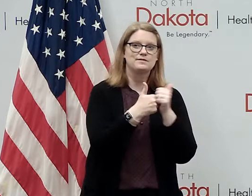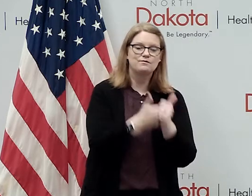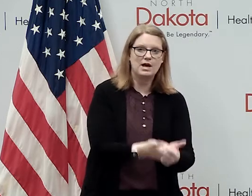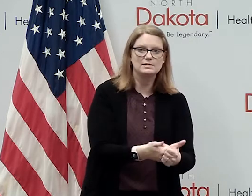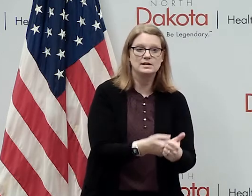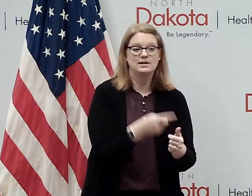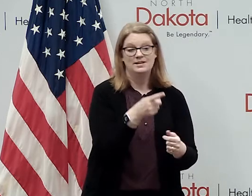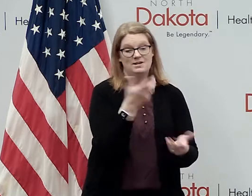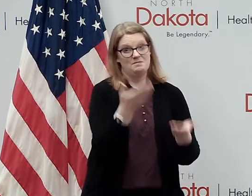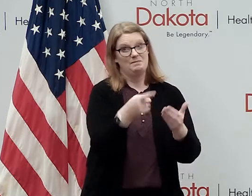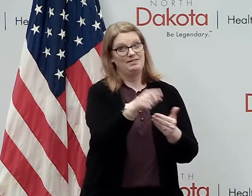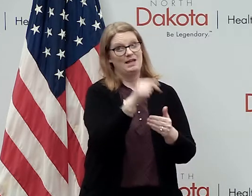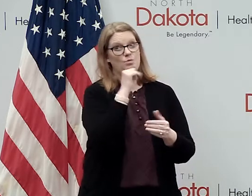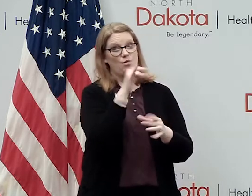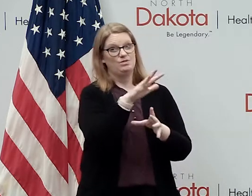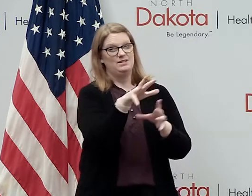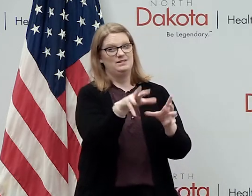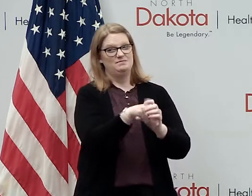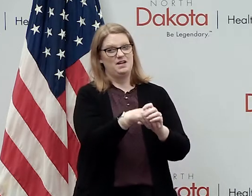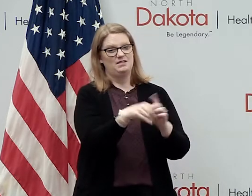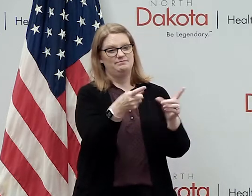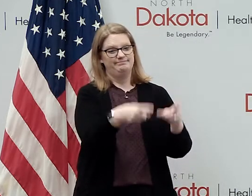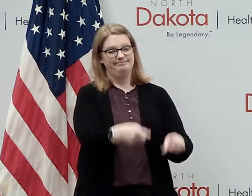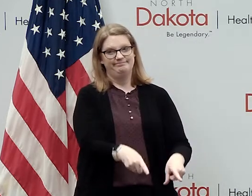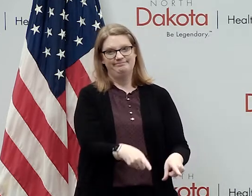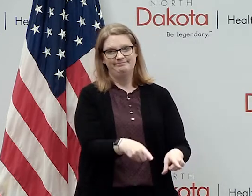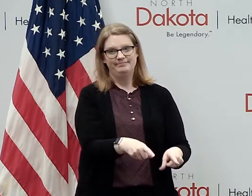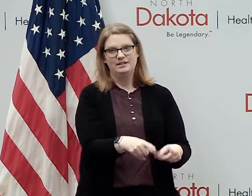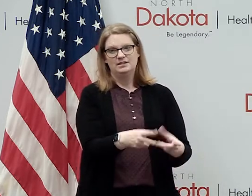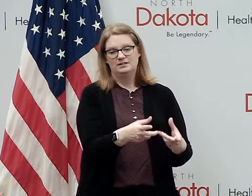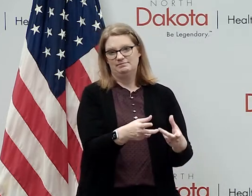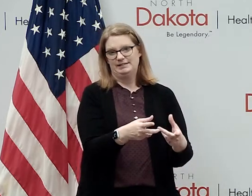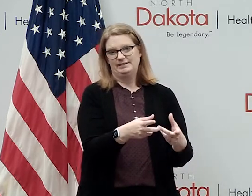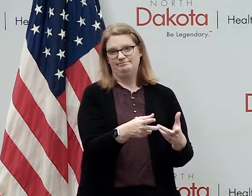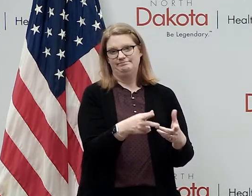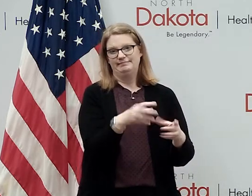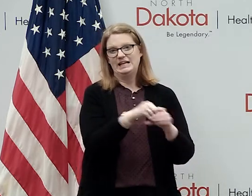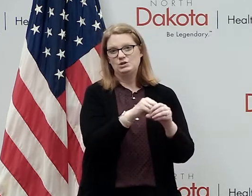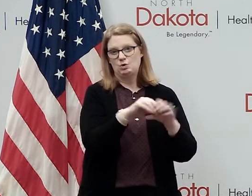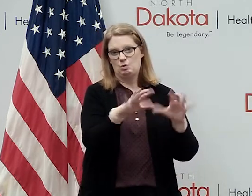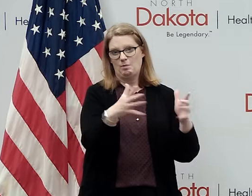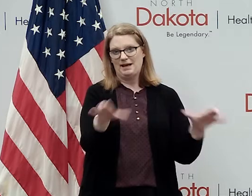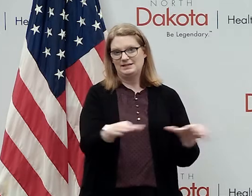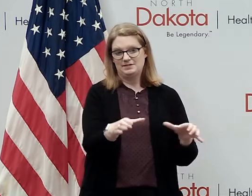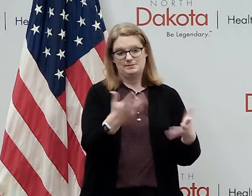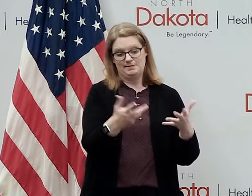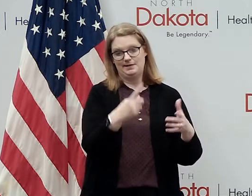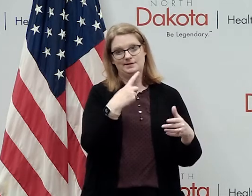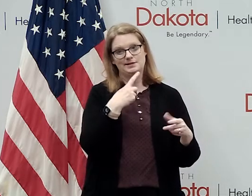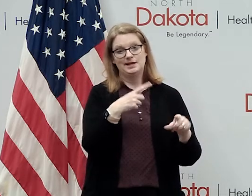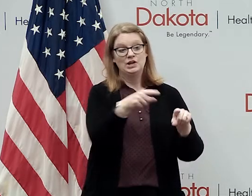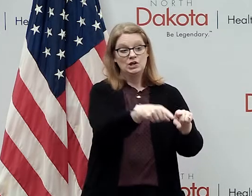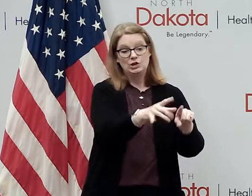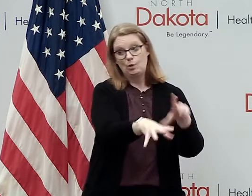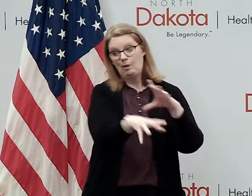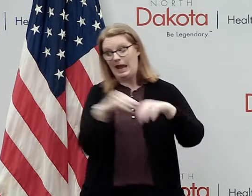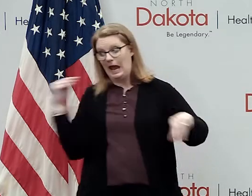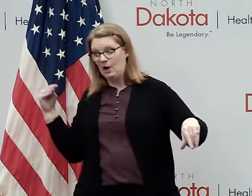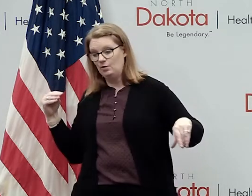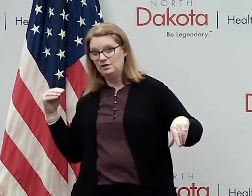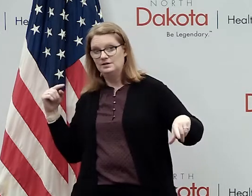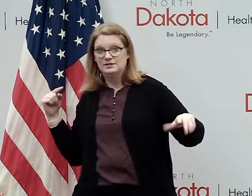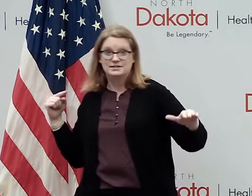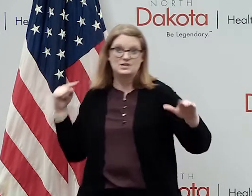inability to participate in internal group activities, which are resuming, because again, the key here is not exposing the